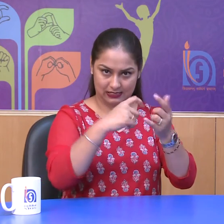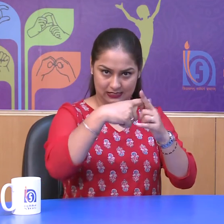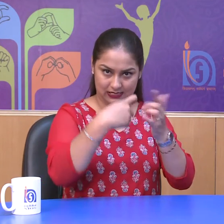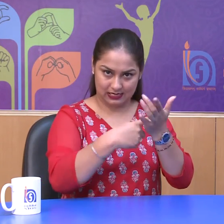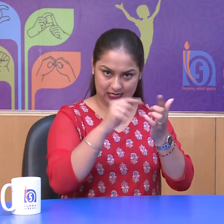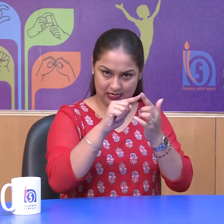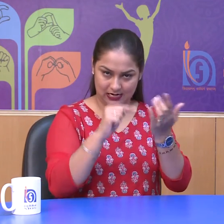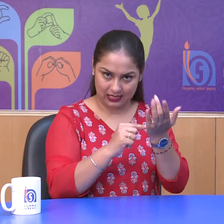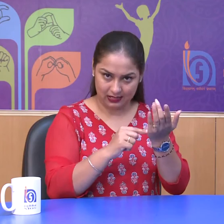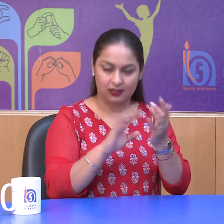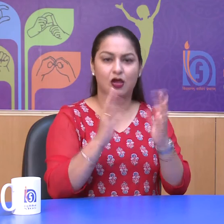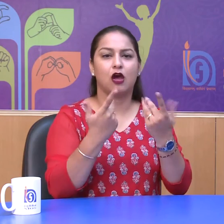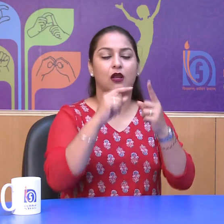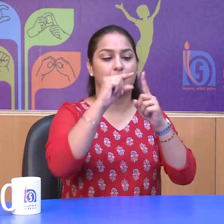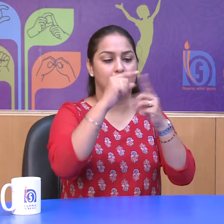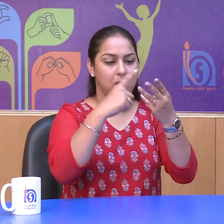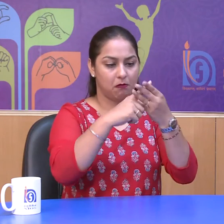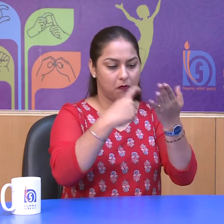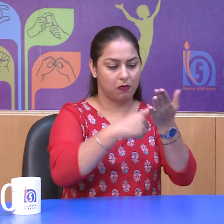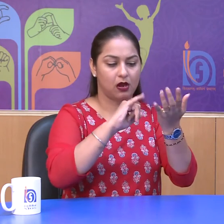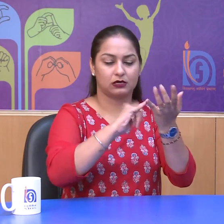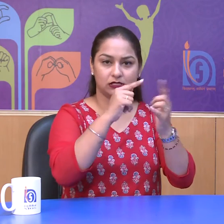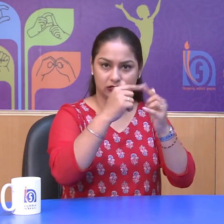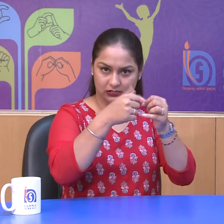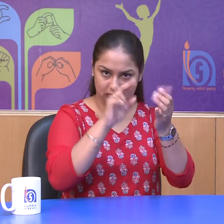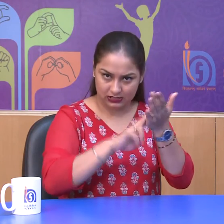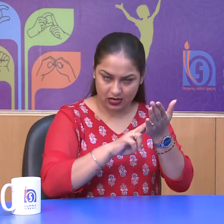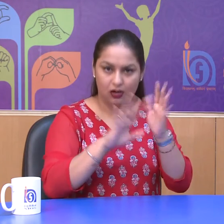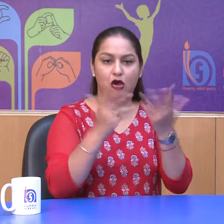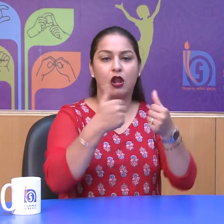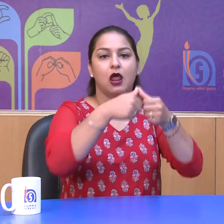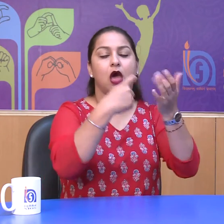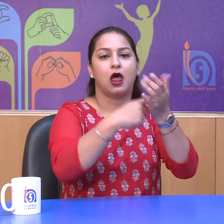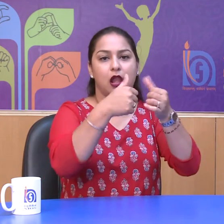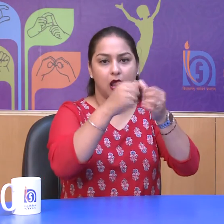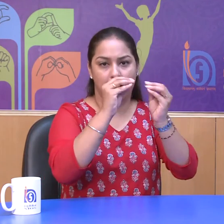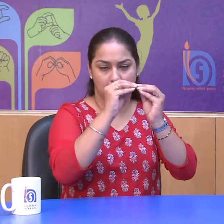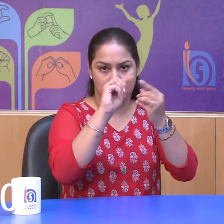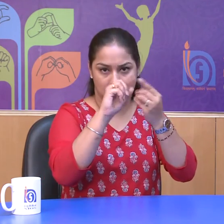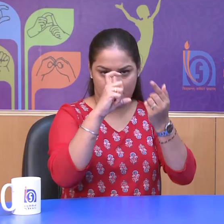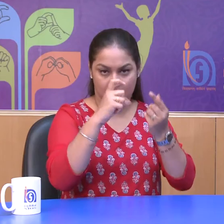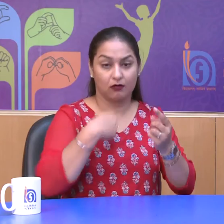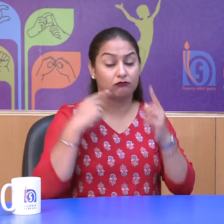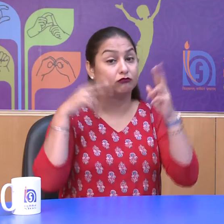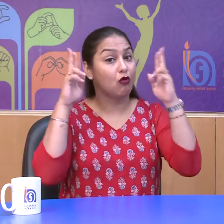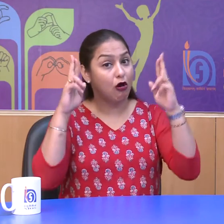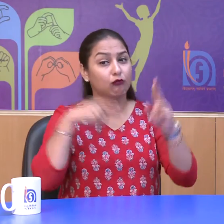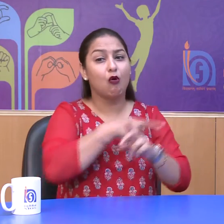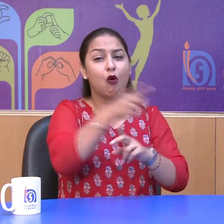from Persian Arabic to Sanskrit. I hope you have enjoyed the discussion